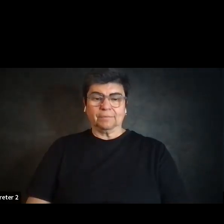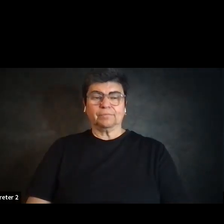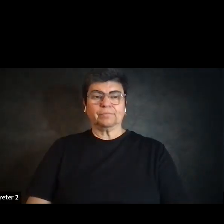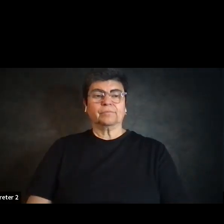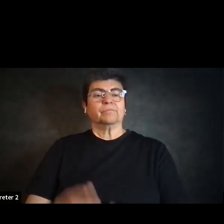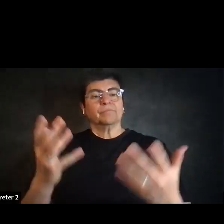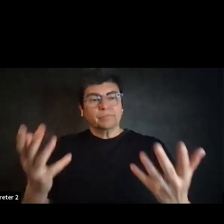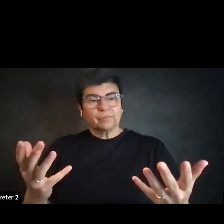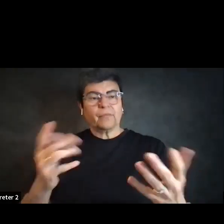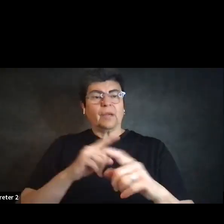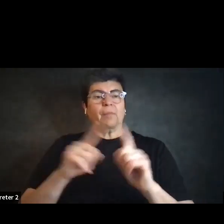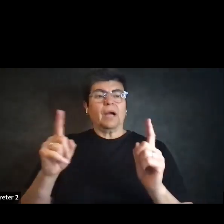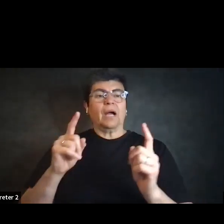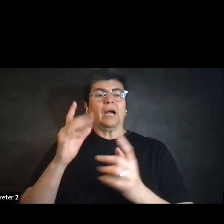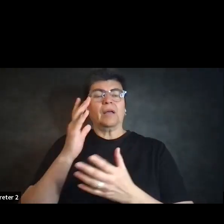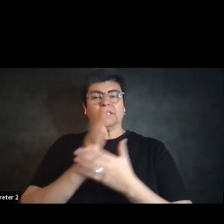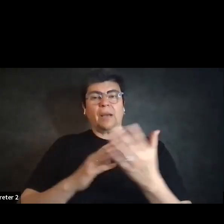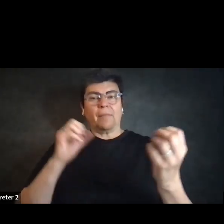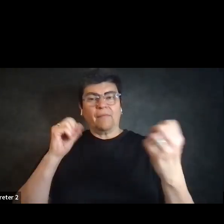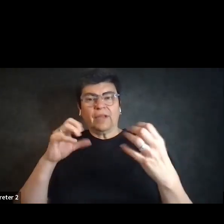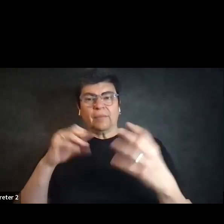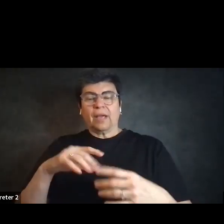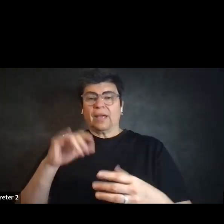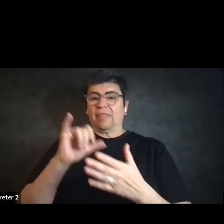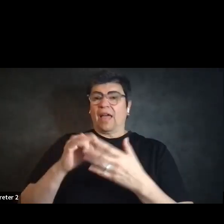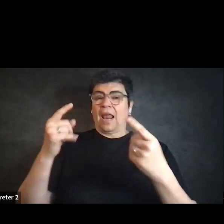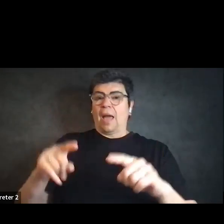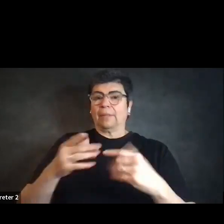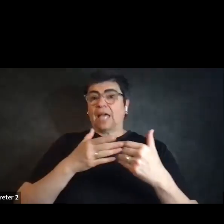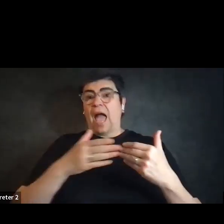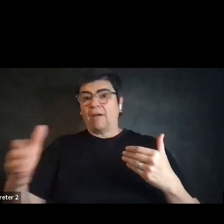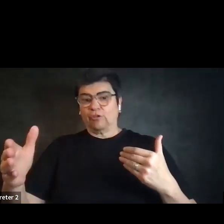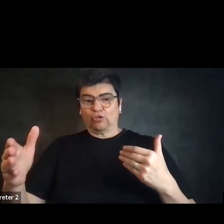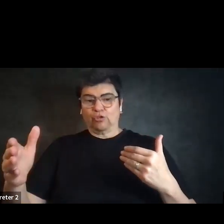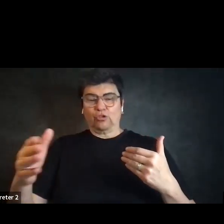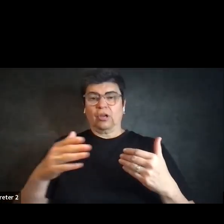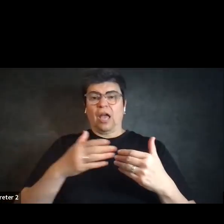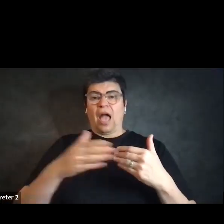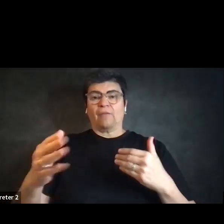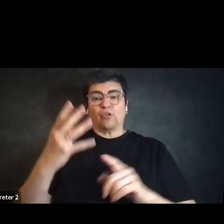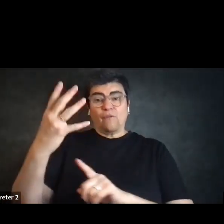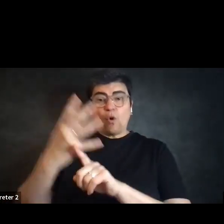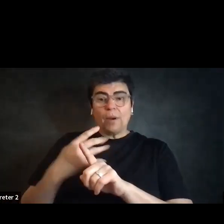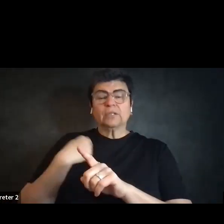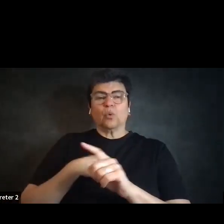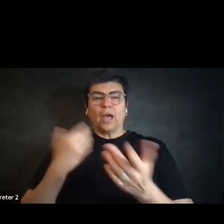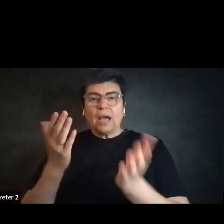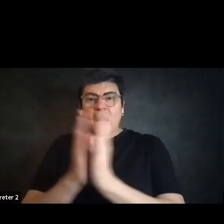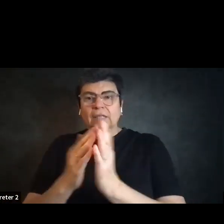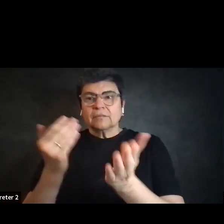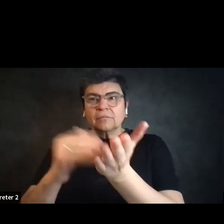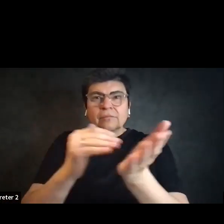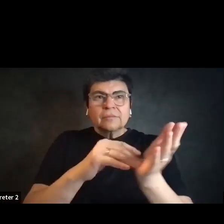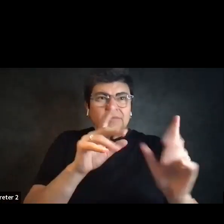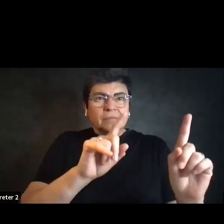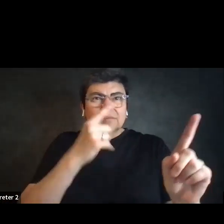But there was just immediate feedback. The real feedback is one which happens afterwards. So after 4 months, we again asked for them